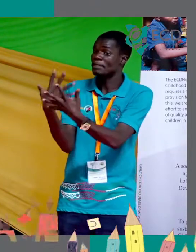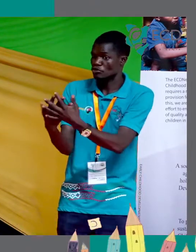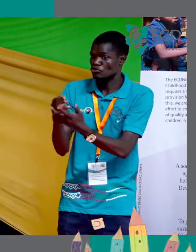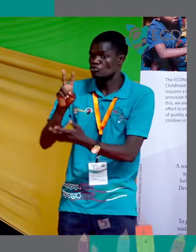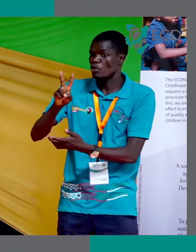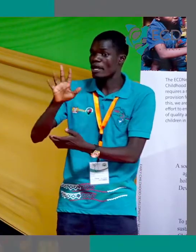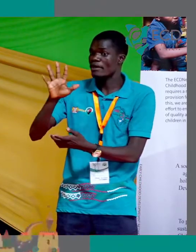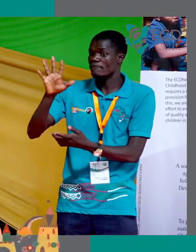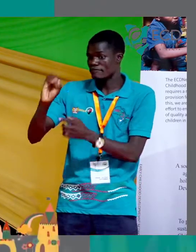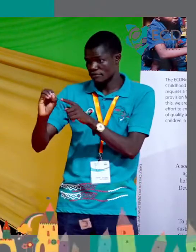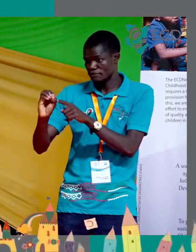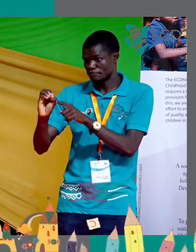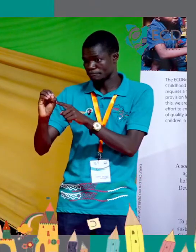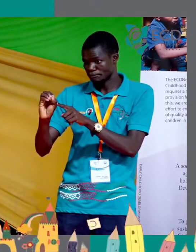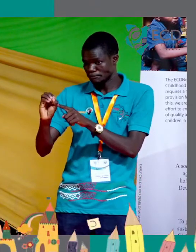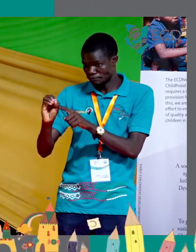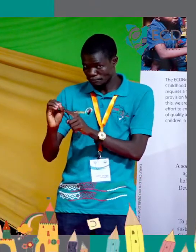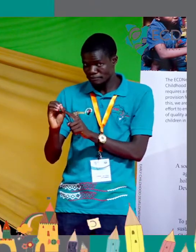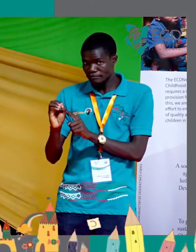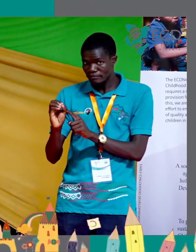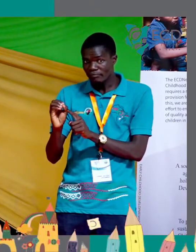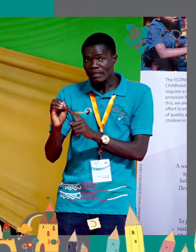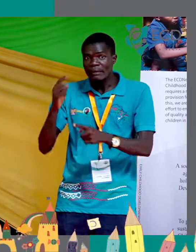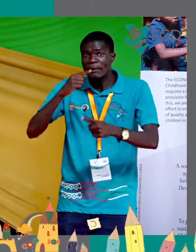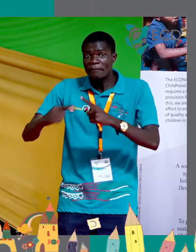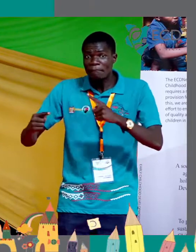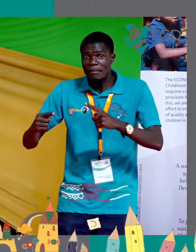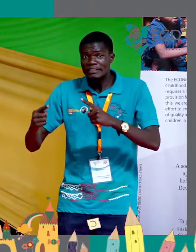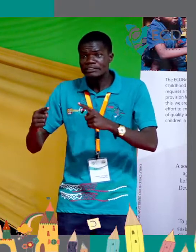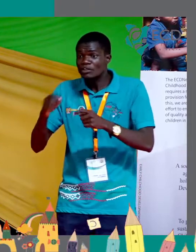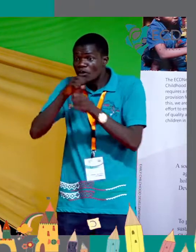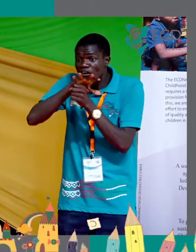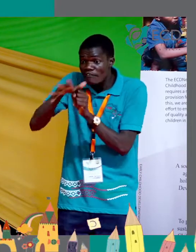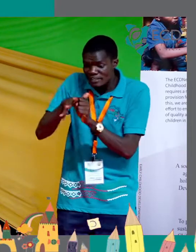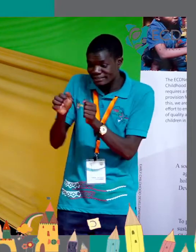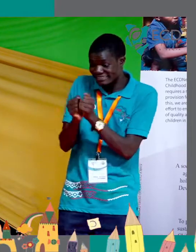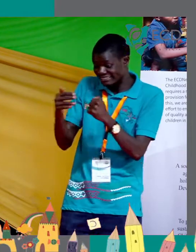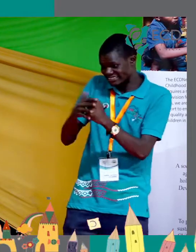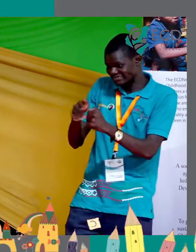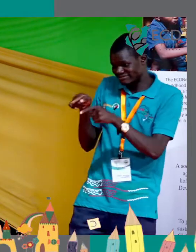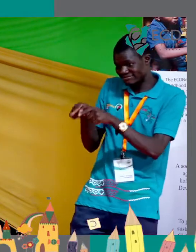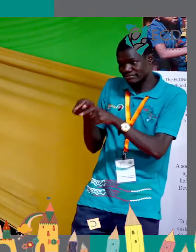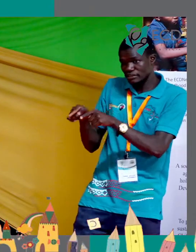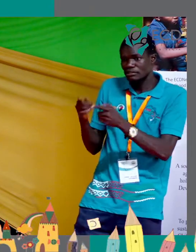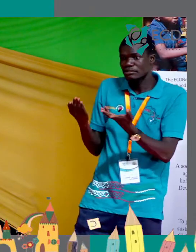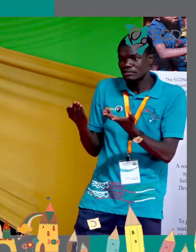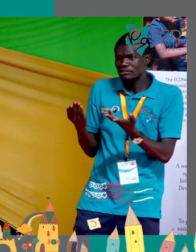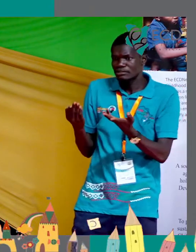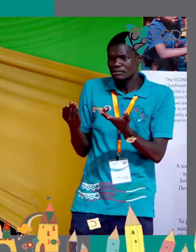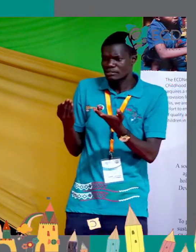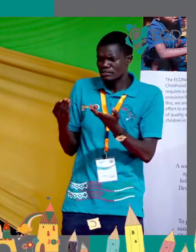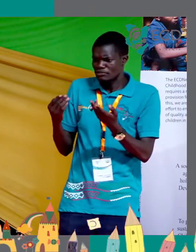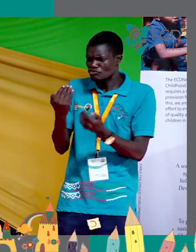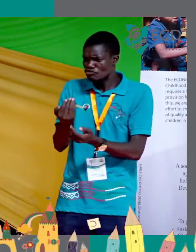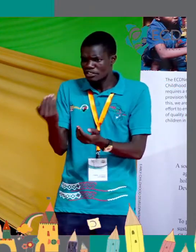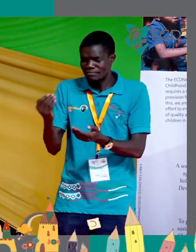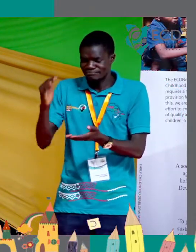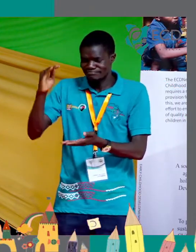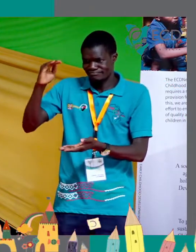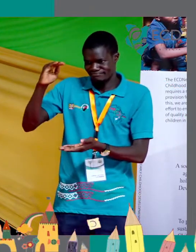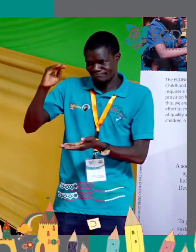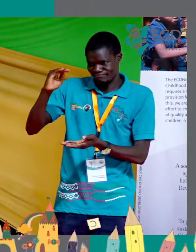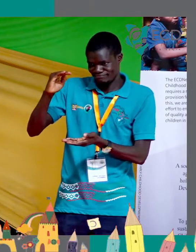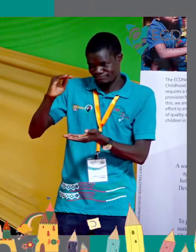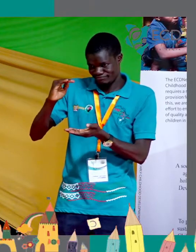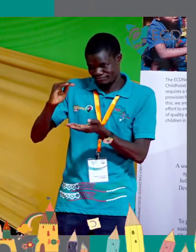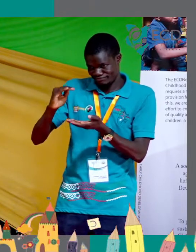normally high, but with the COVID-19, the population of children came down because